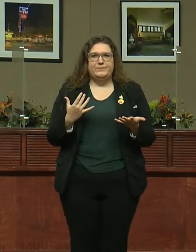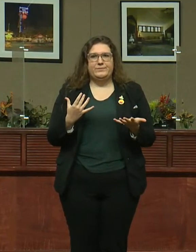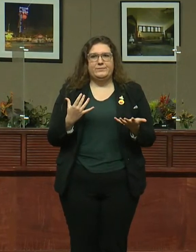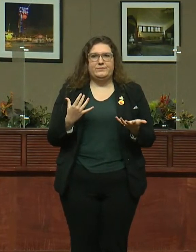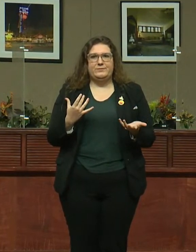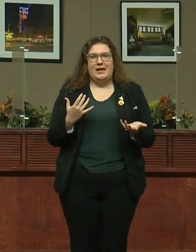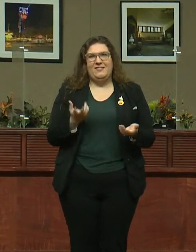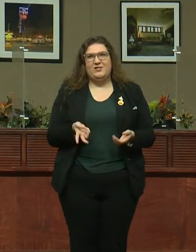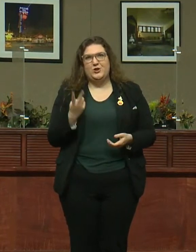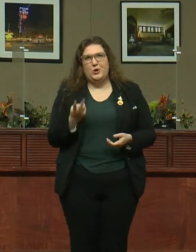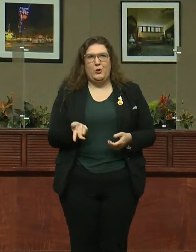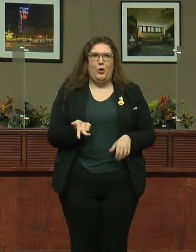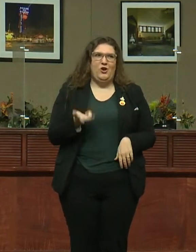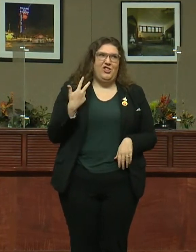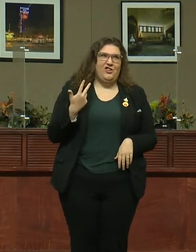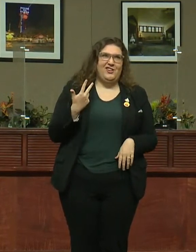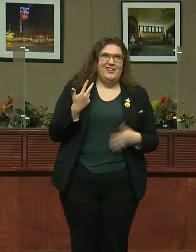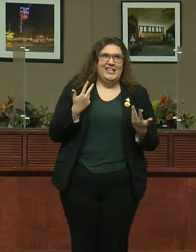three